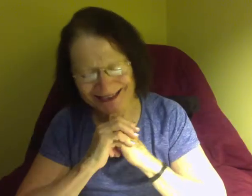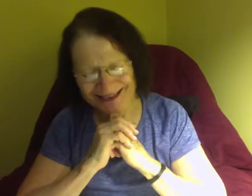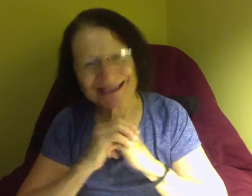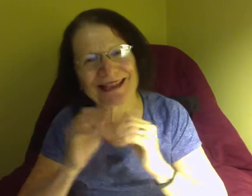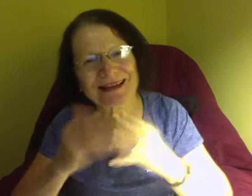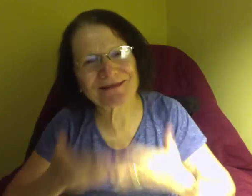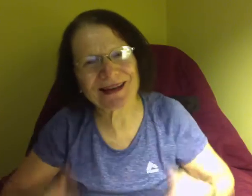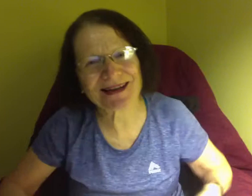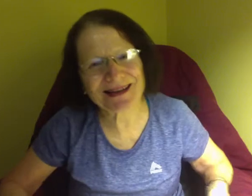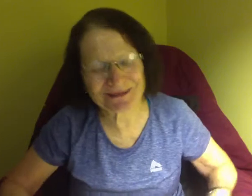Let me ask.